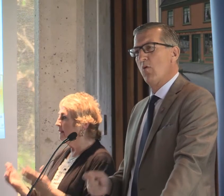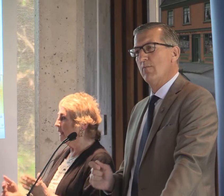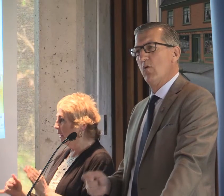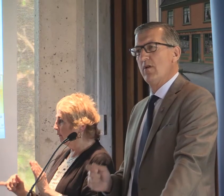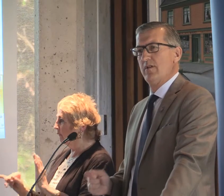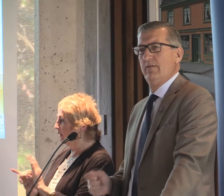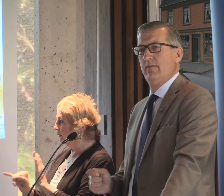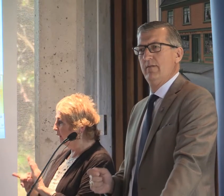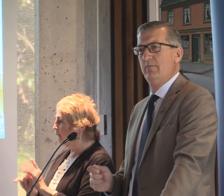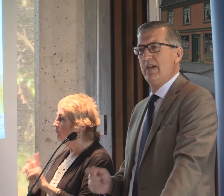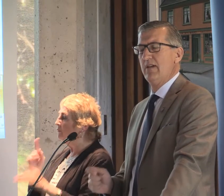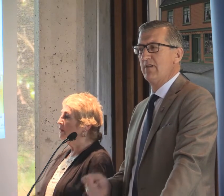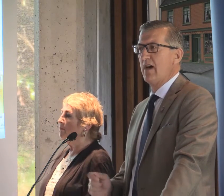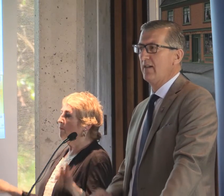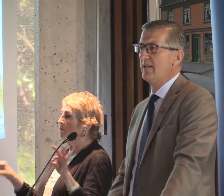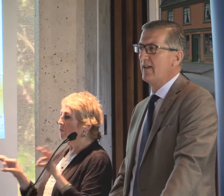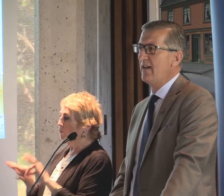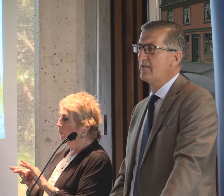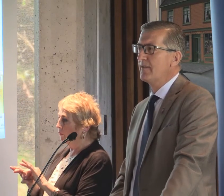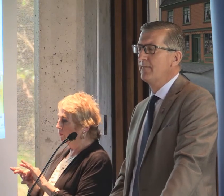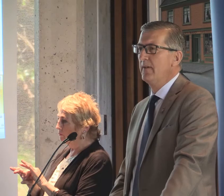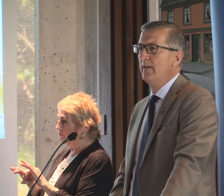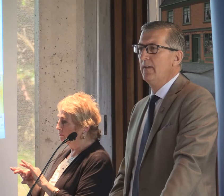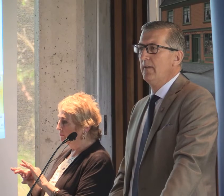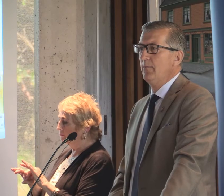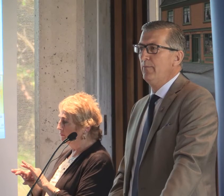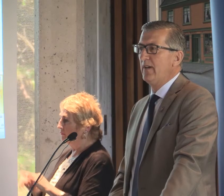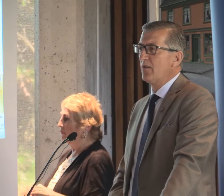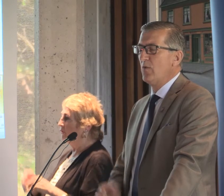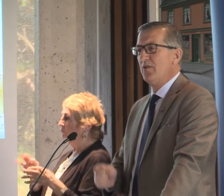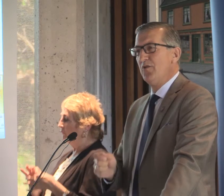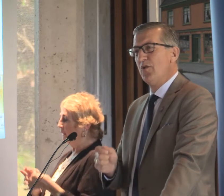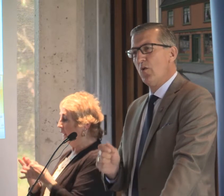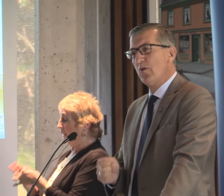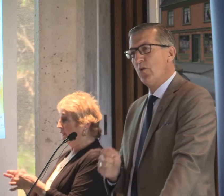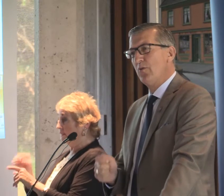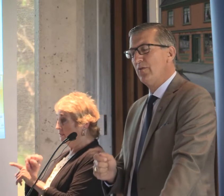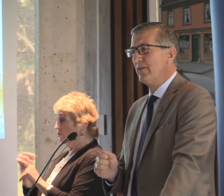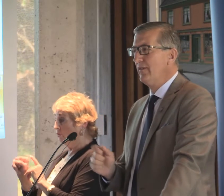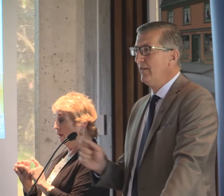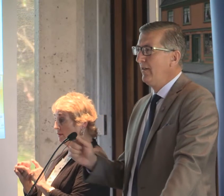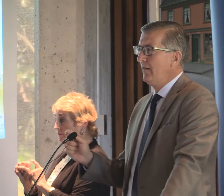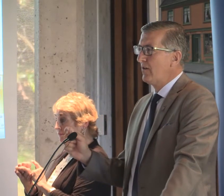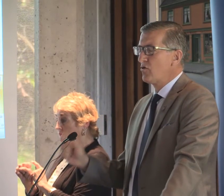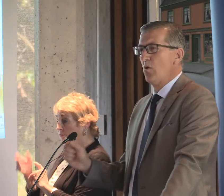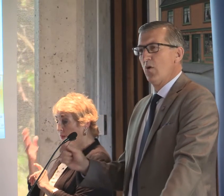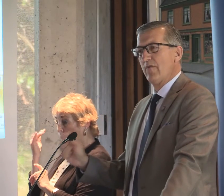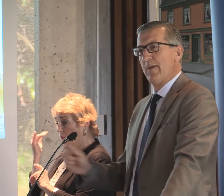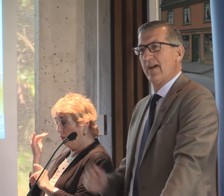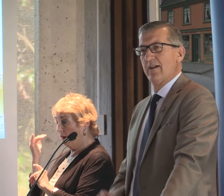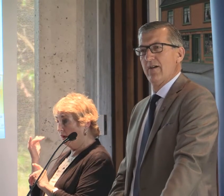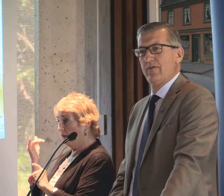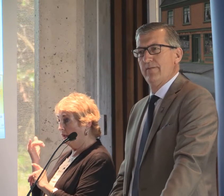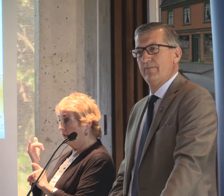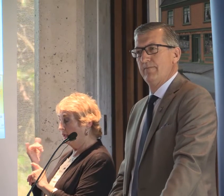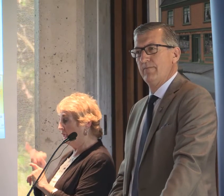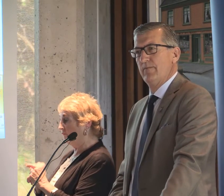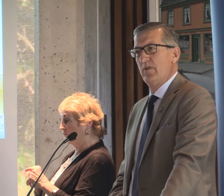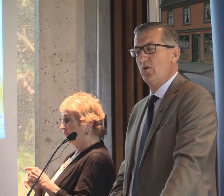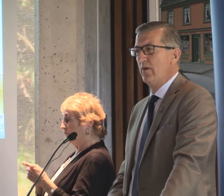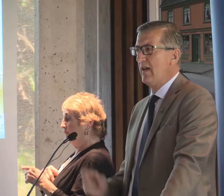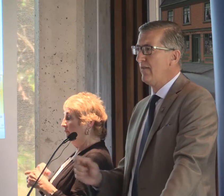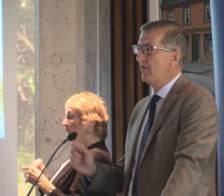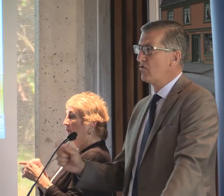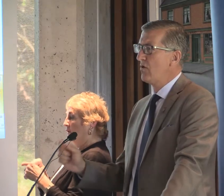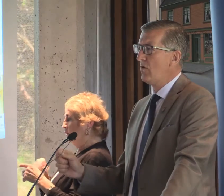very important point made regarding this case, because when you don't hold control of the bank account,